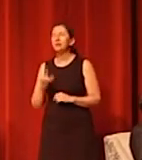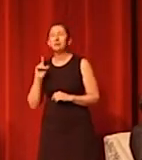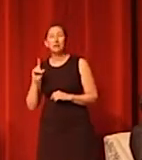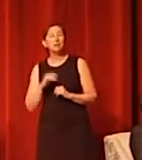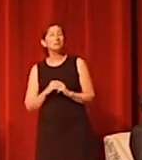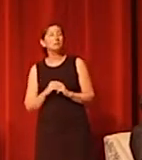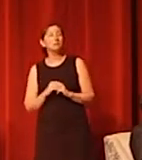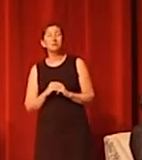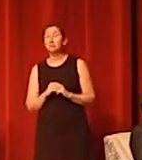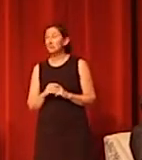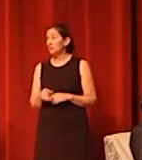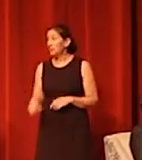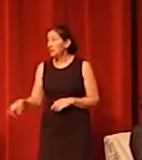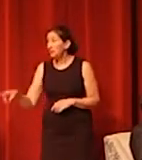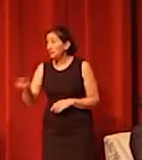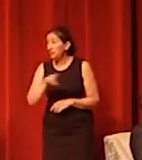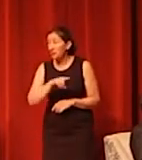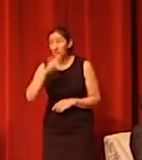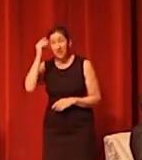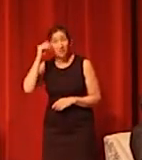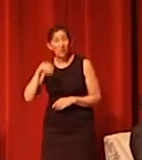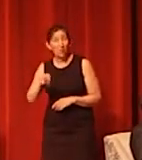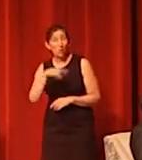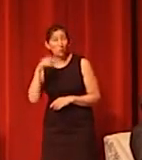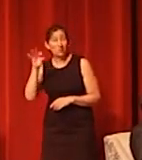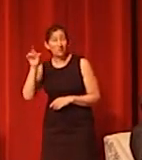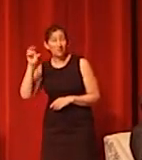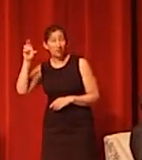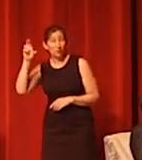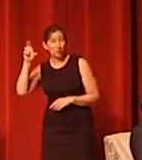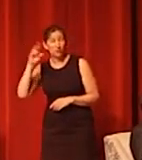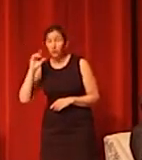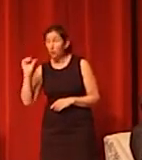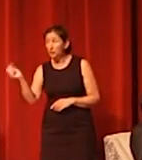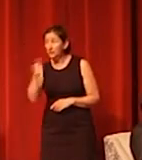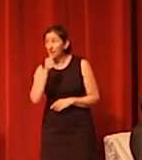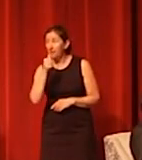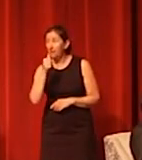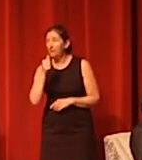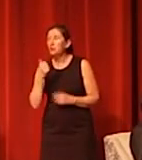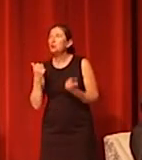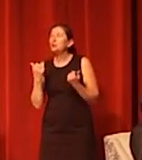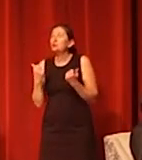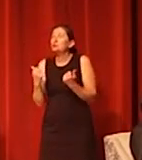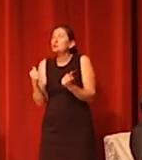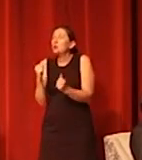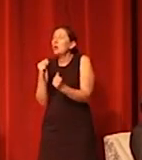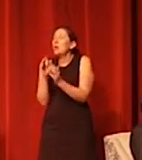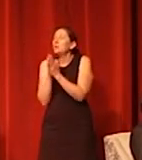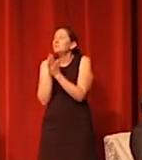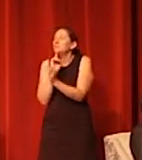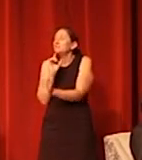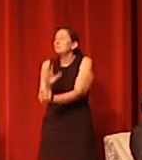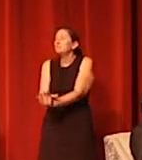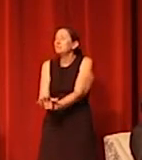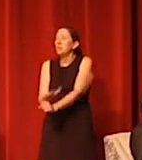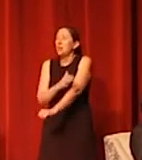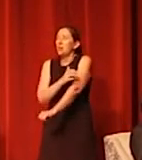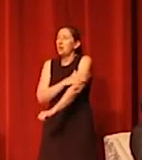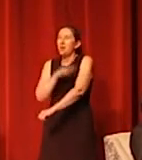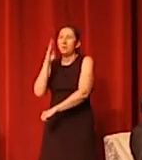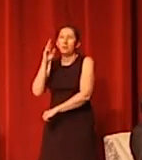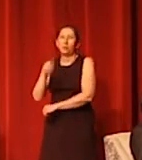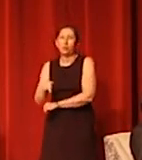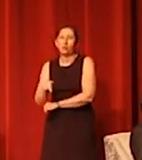if everyone in the room can really focus on your blood pressure control, that would have a huge impact on your thinking abilities, your risk